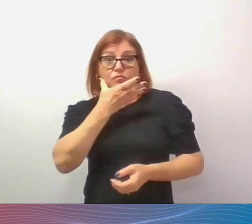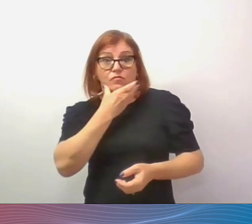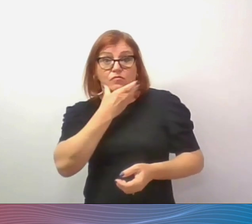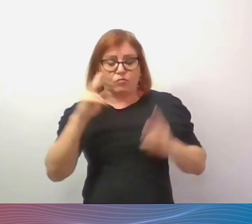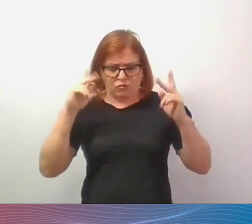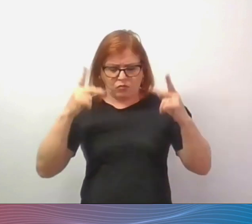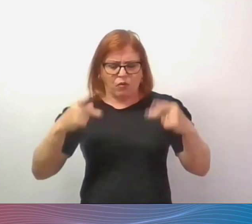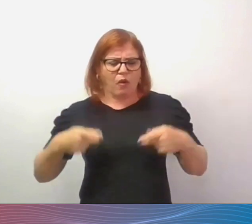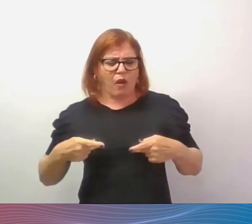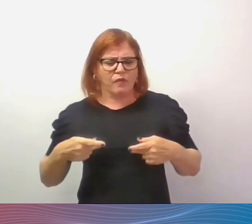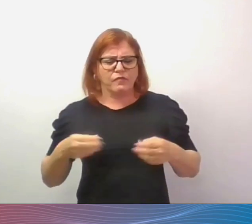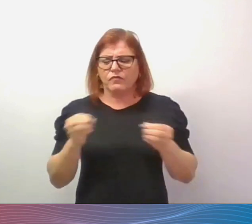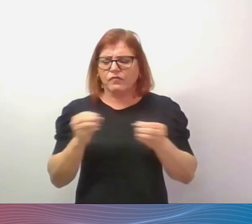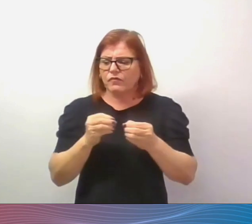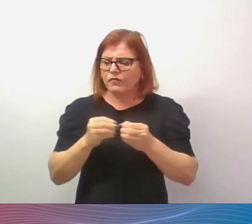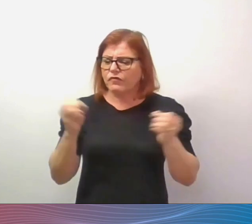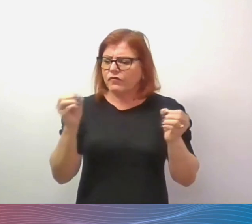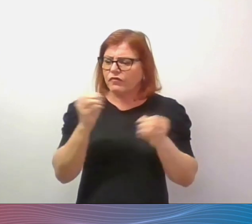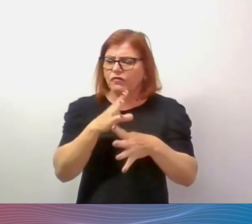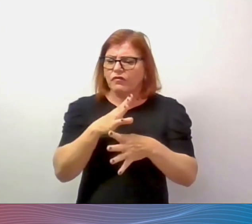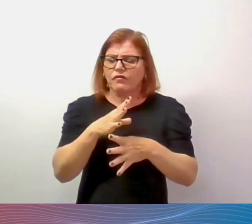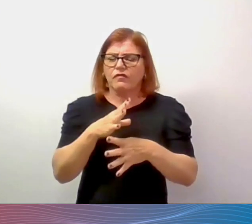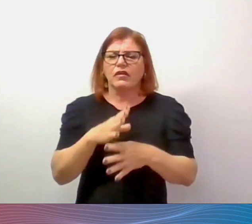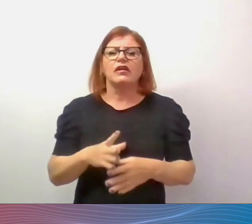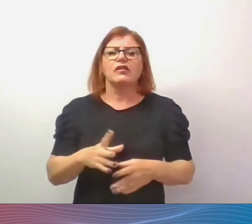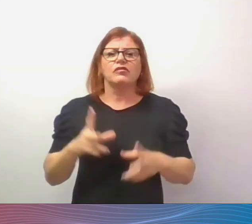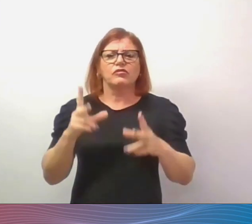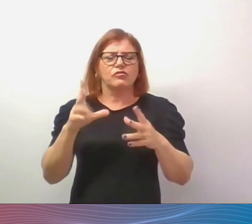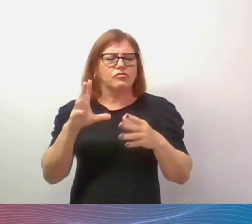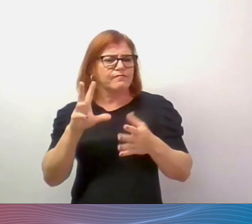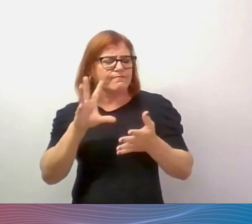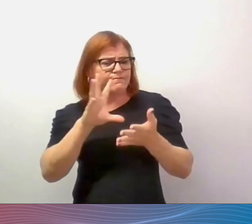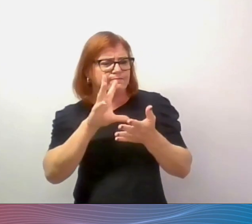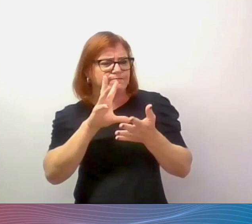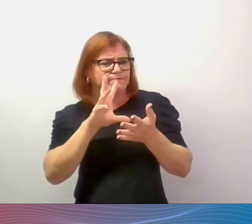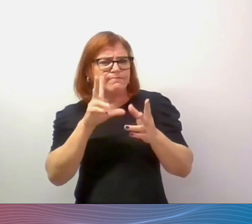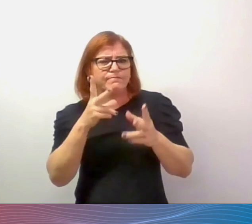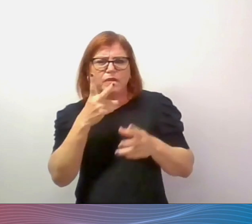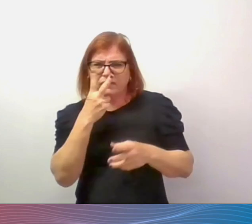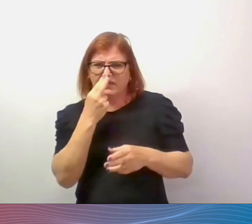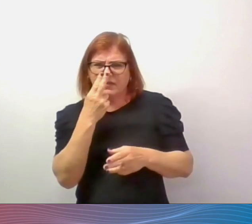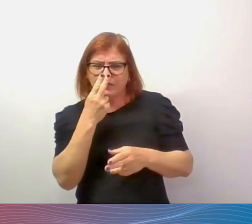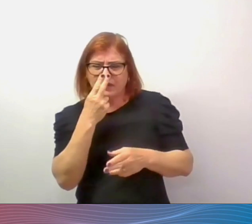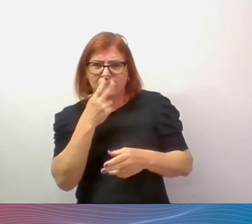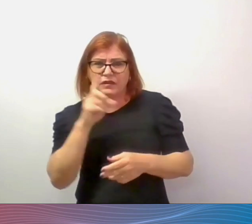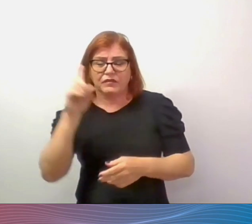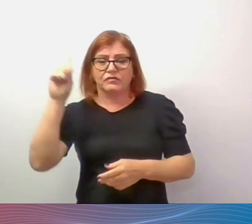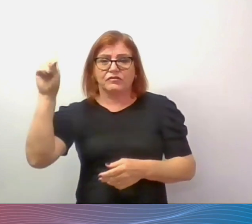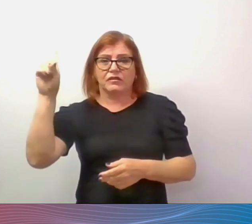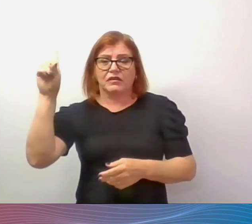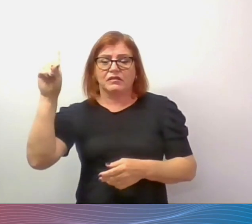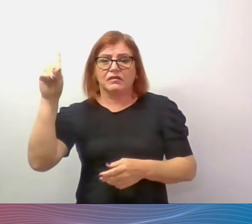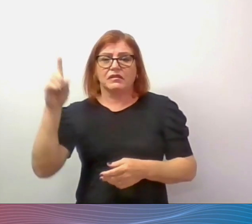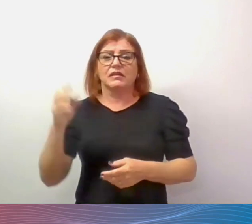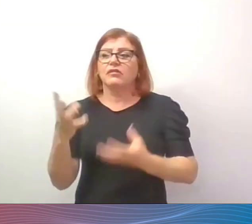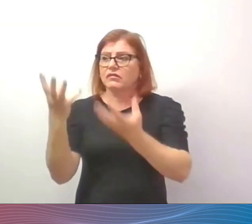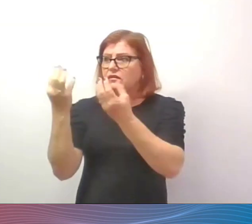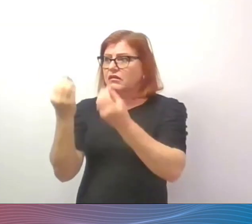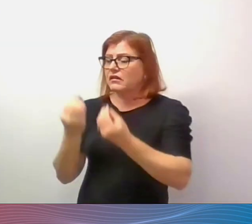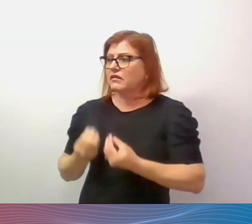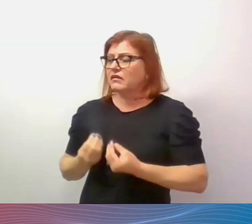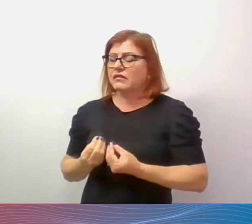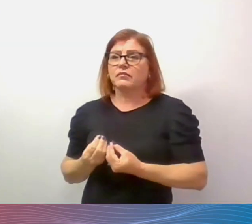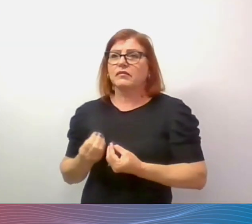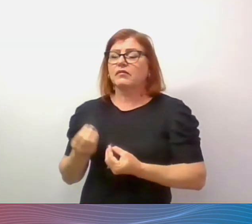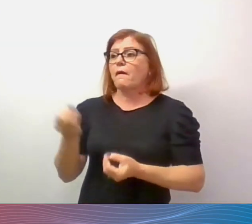Deus pudesse ser recebido pelo homem como vida através da árvore da vida. Man who had been created according